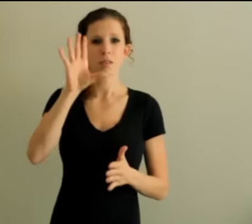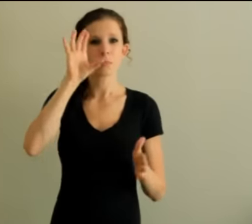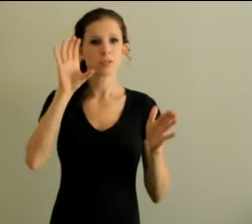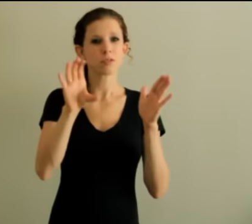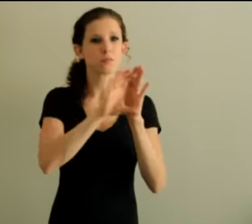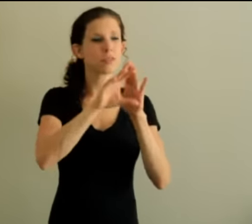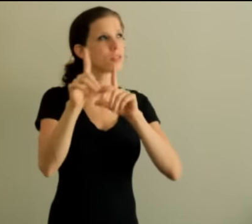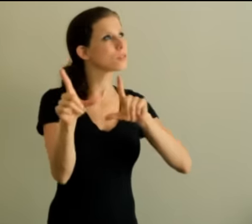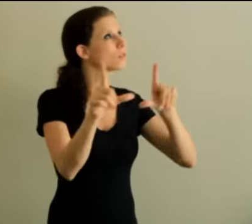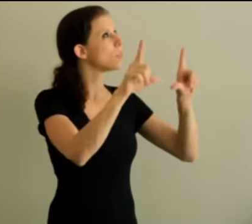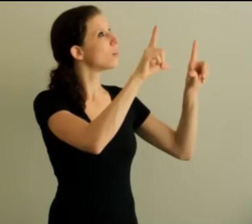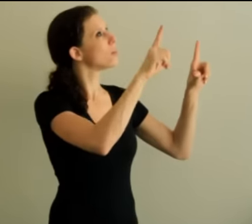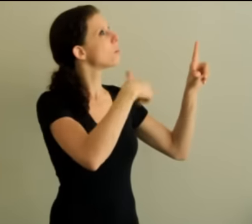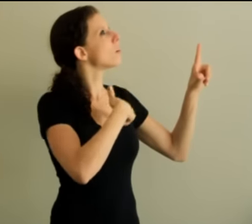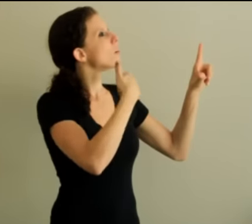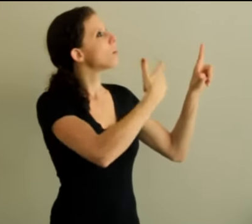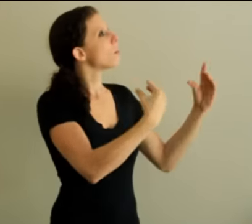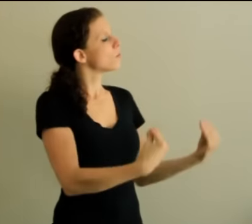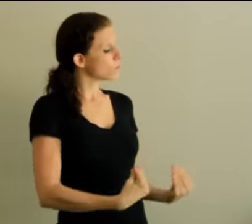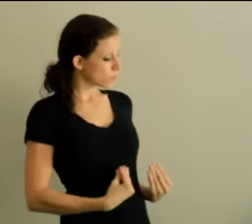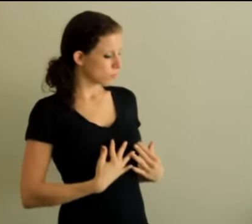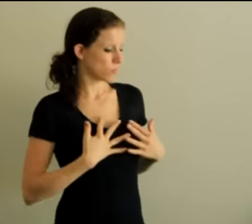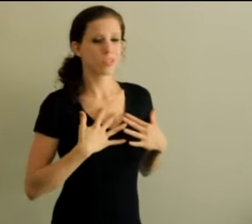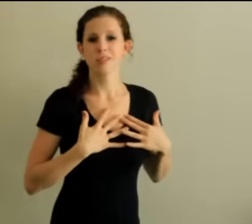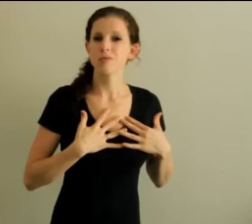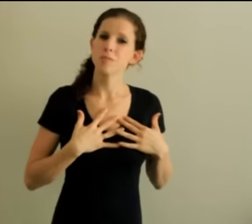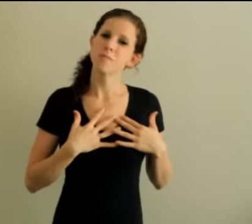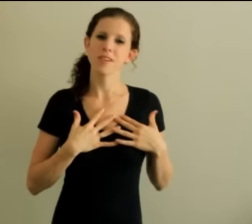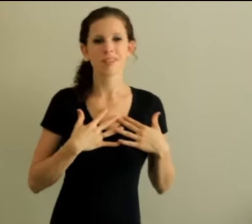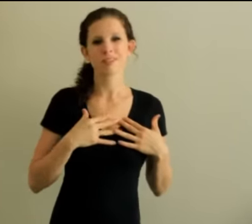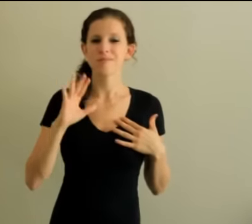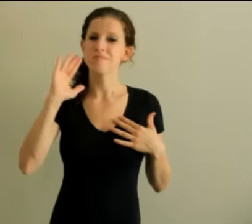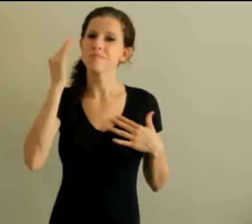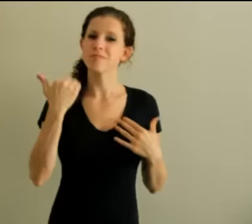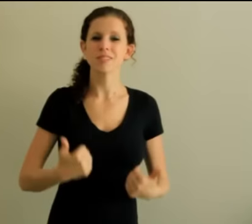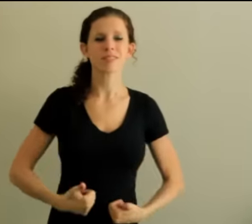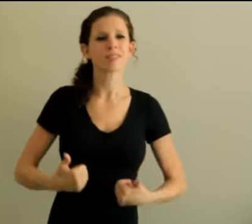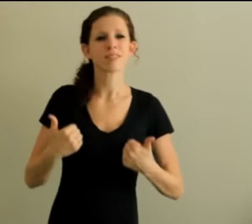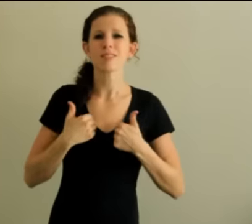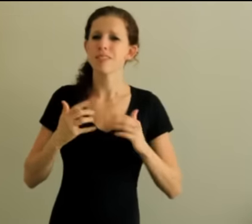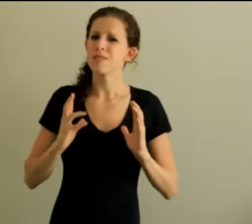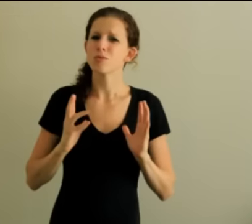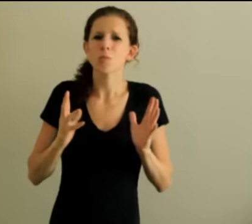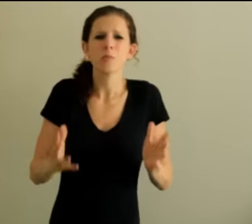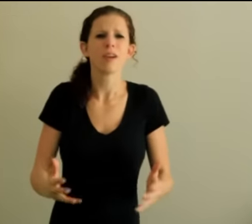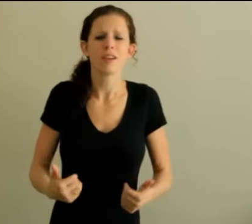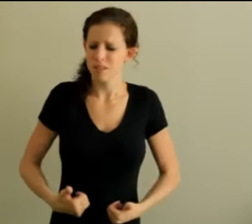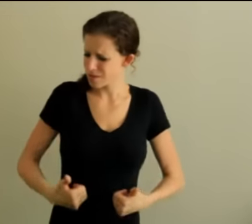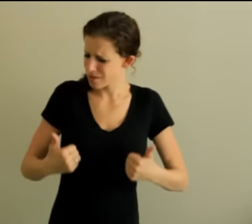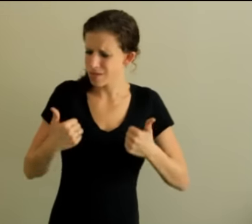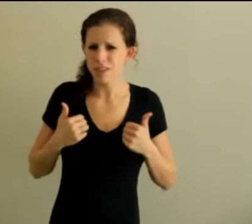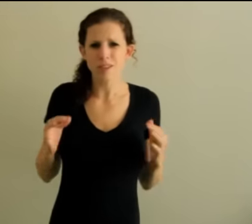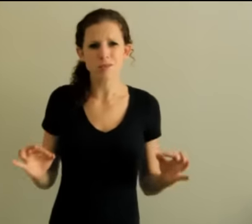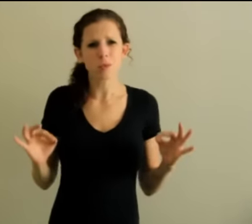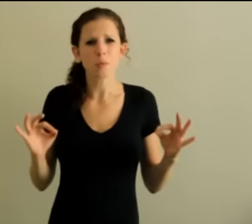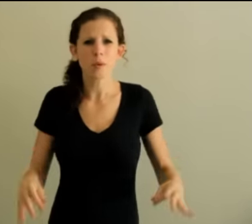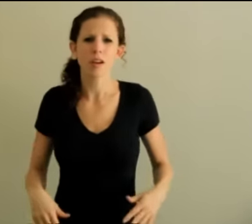great But your picture on my wall, it reminds me that it's not so bad, it's not so